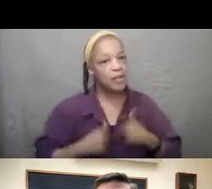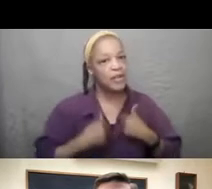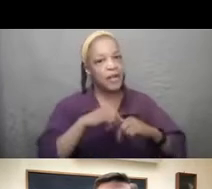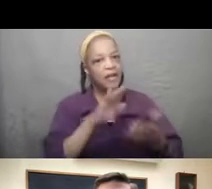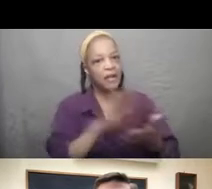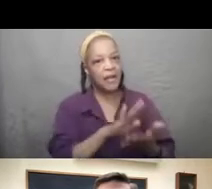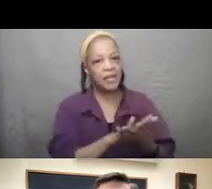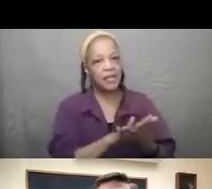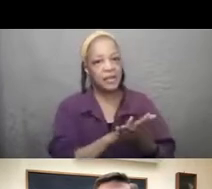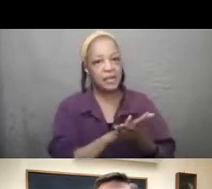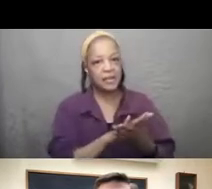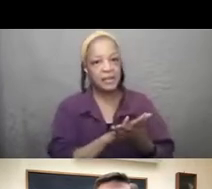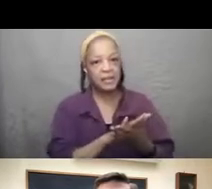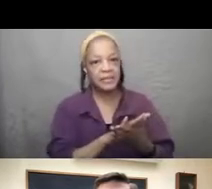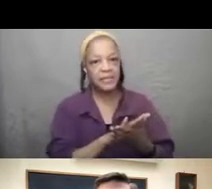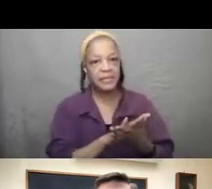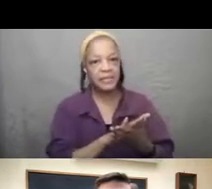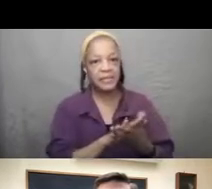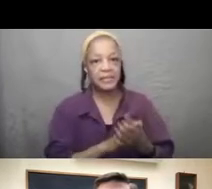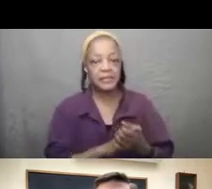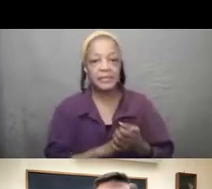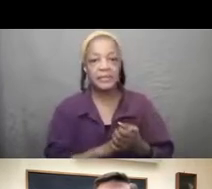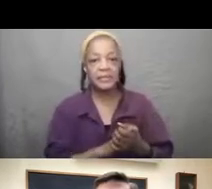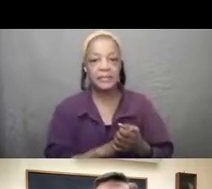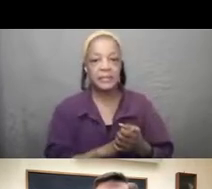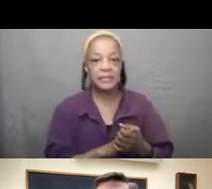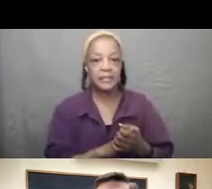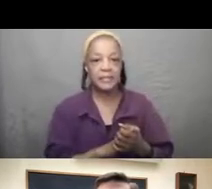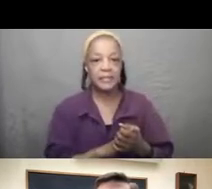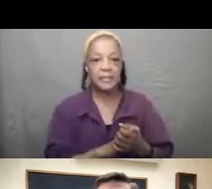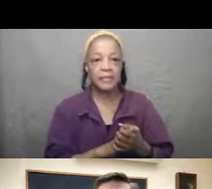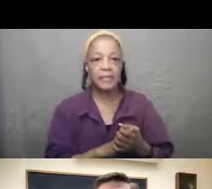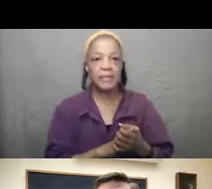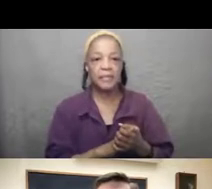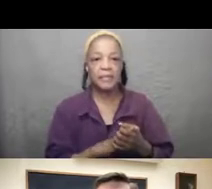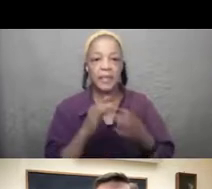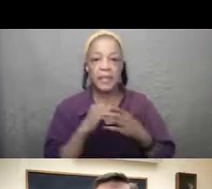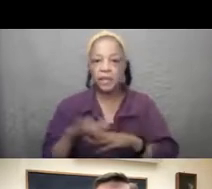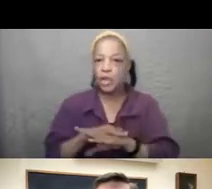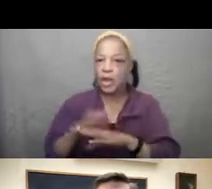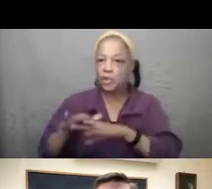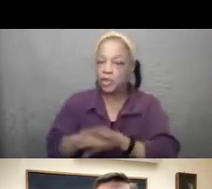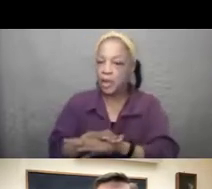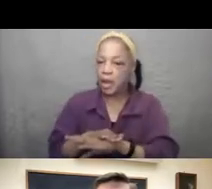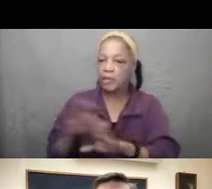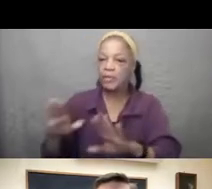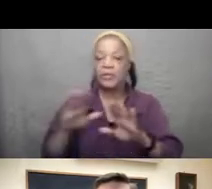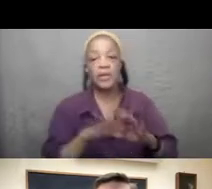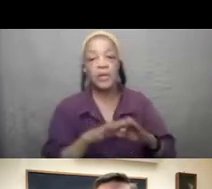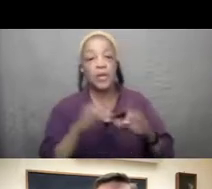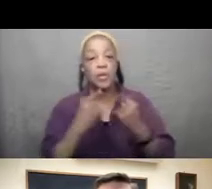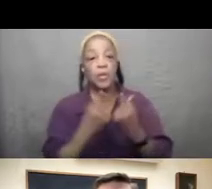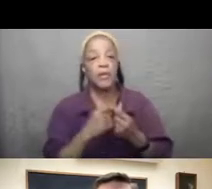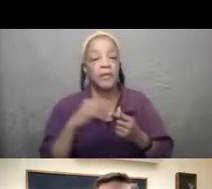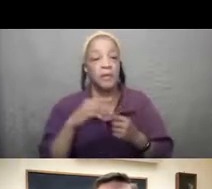students. Slow down, please. You're reading. He won, and soon a group of disabled students had desegregated the